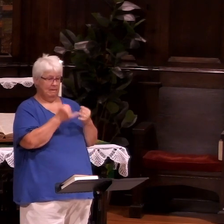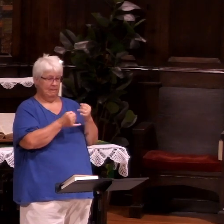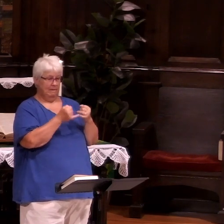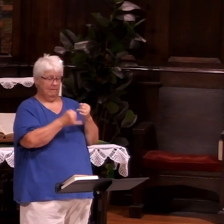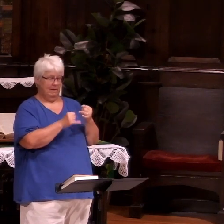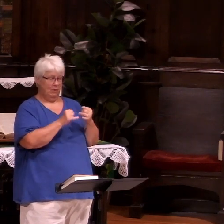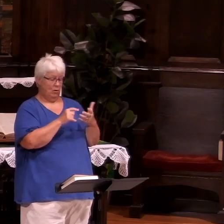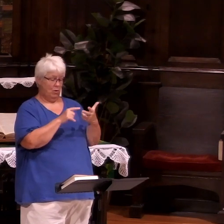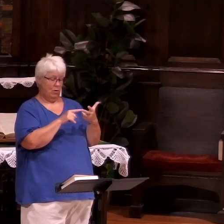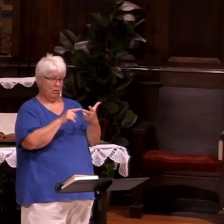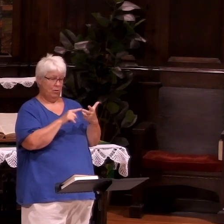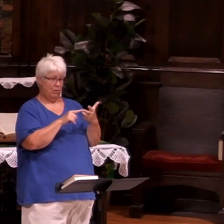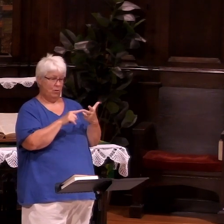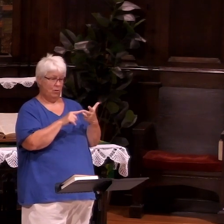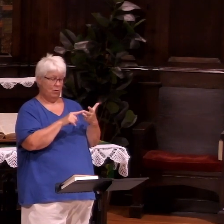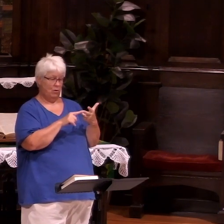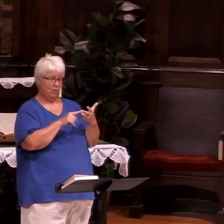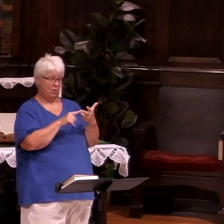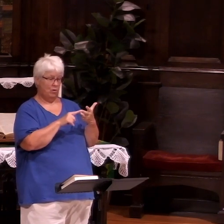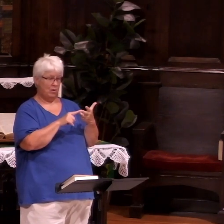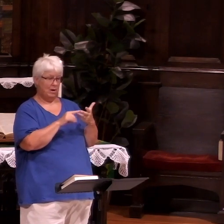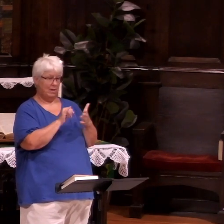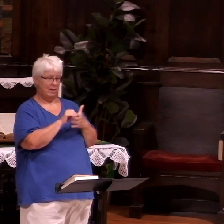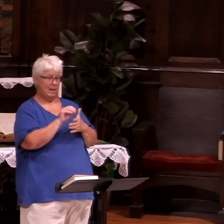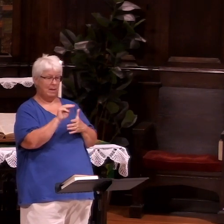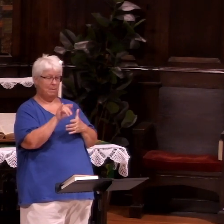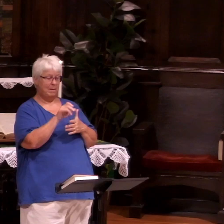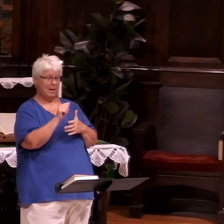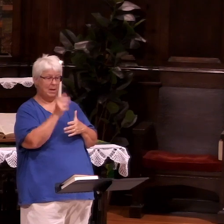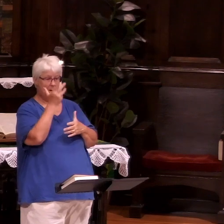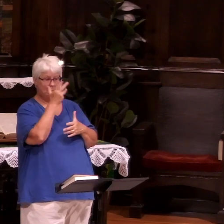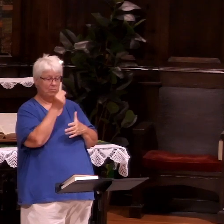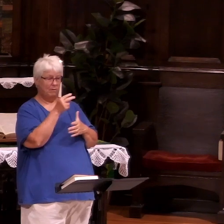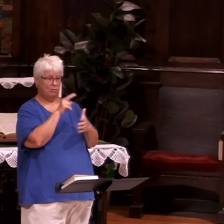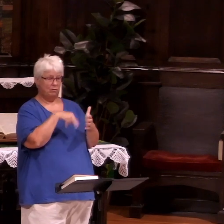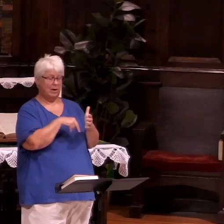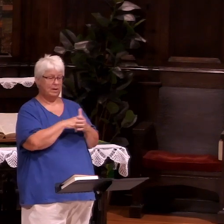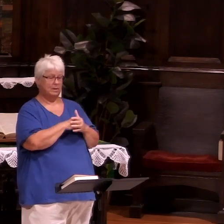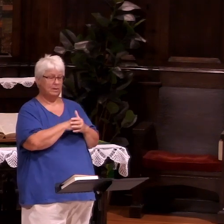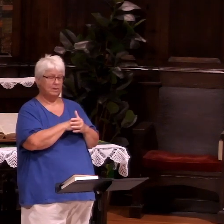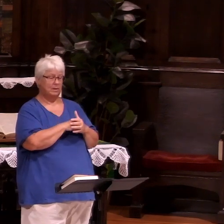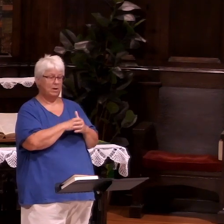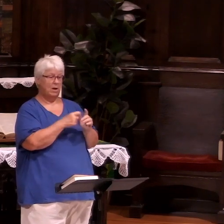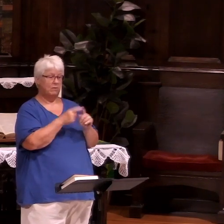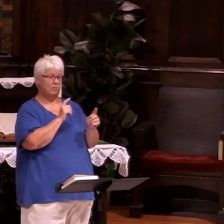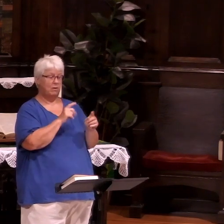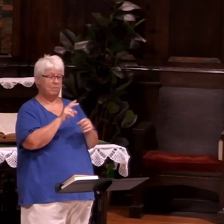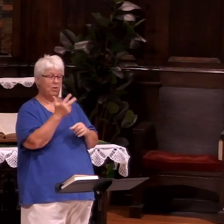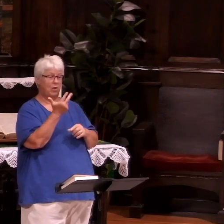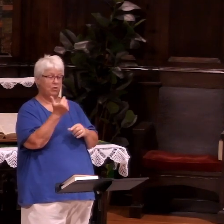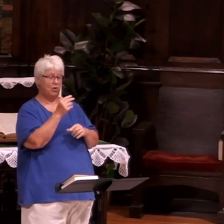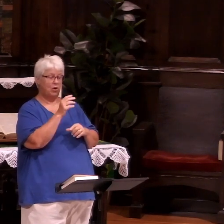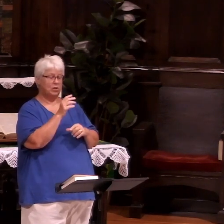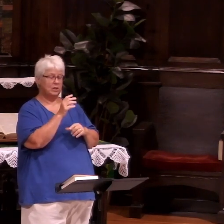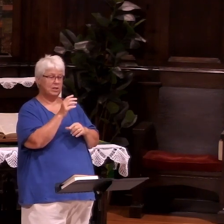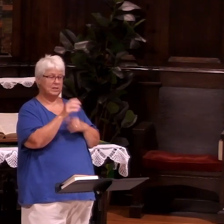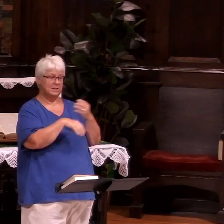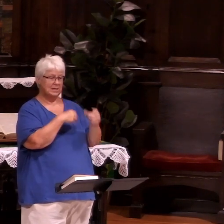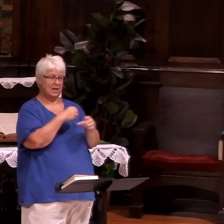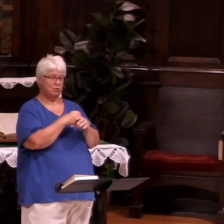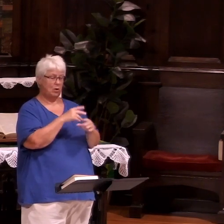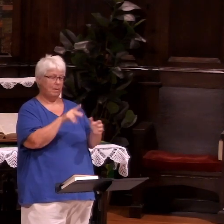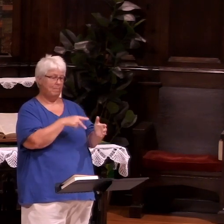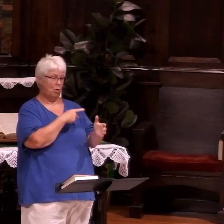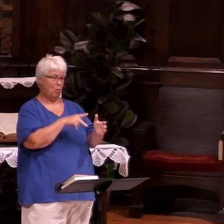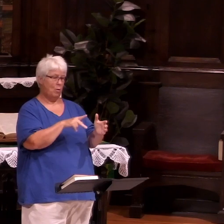Finally, our third text that Maya so beautifully read comes from the 13th century Persian